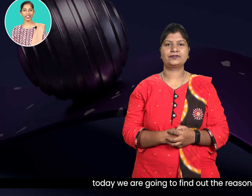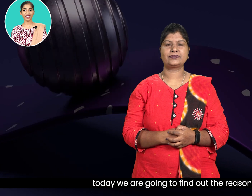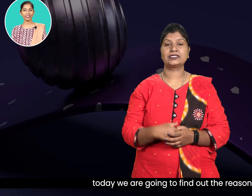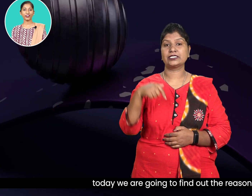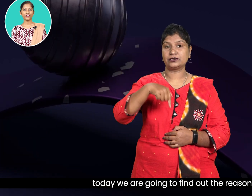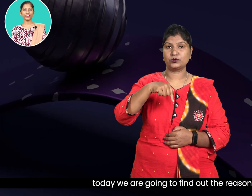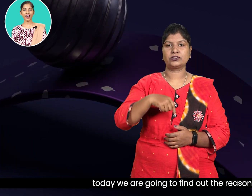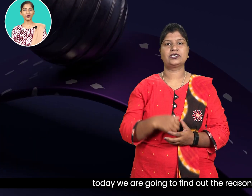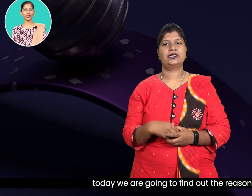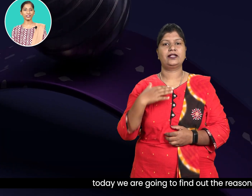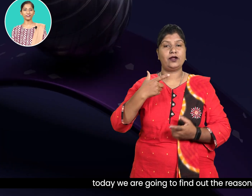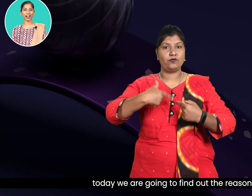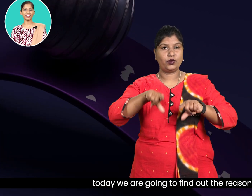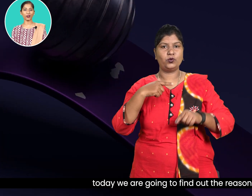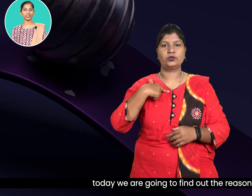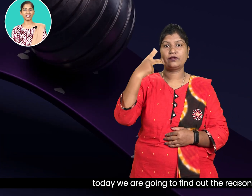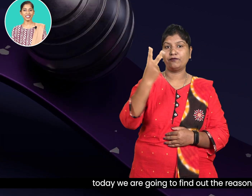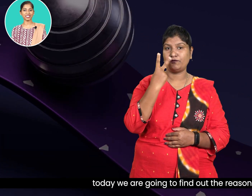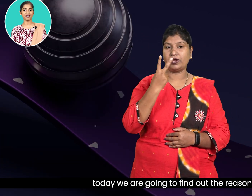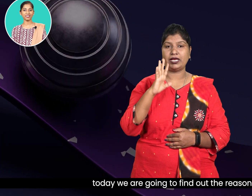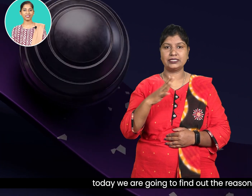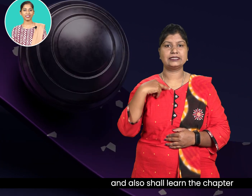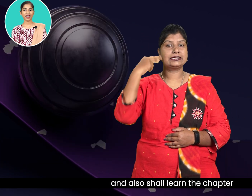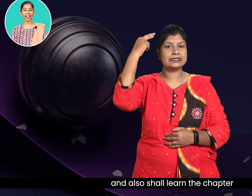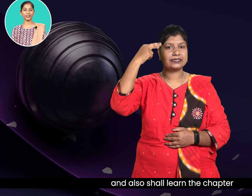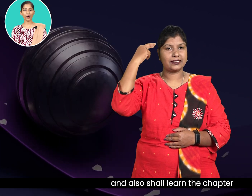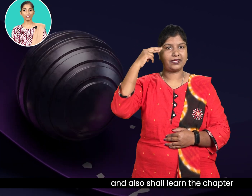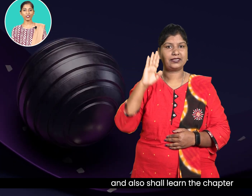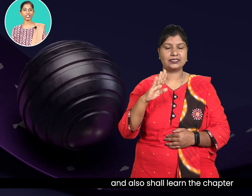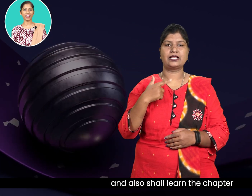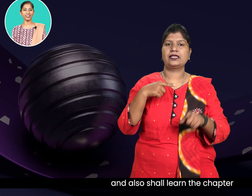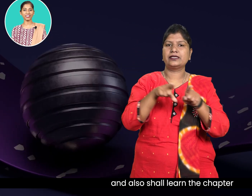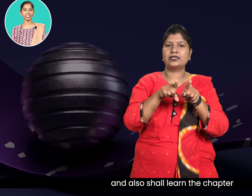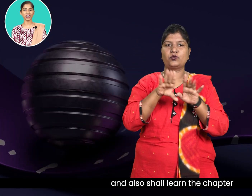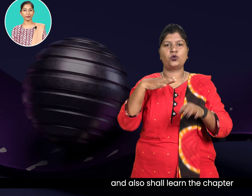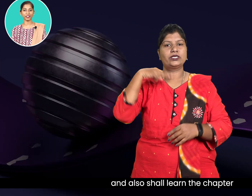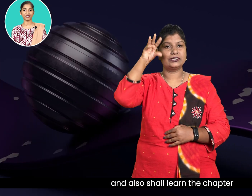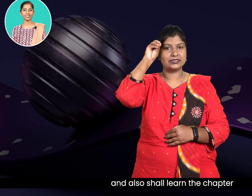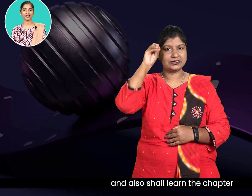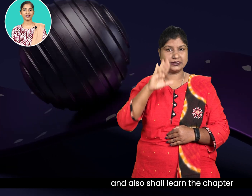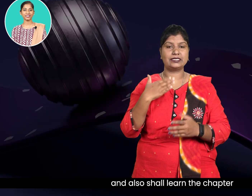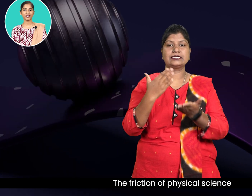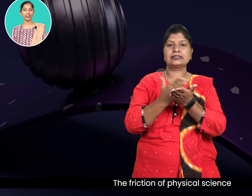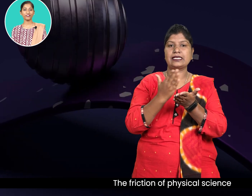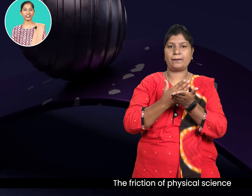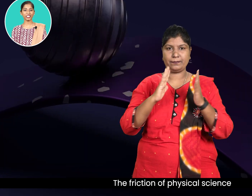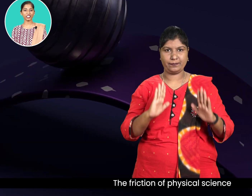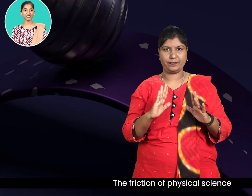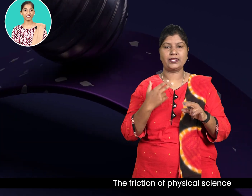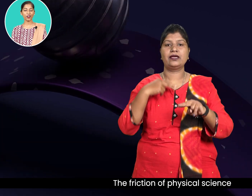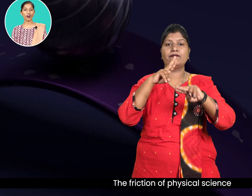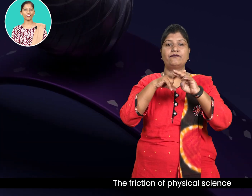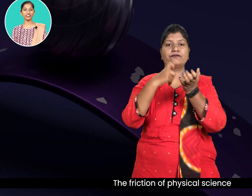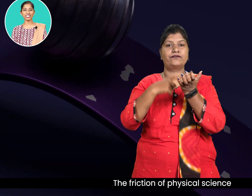And today we are going to find out the reason and also shall learn the chapter